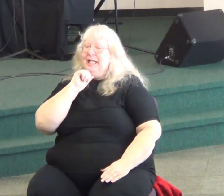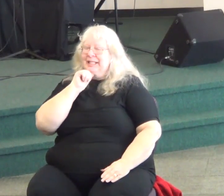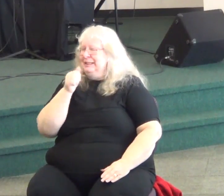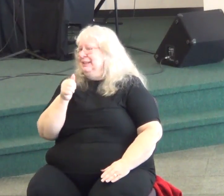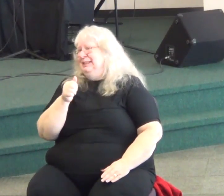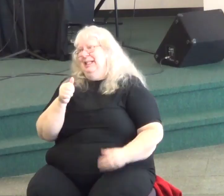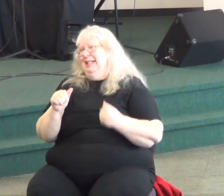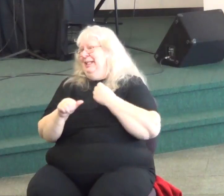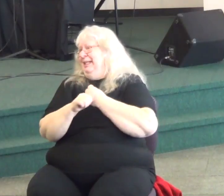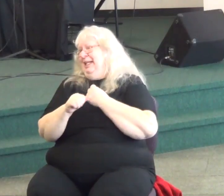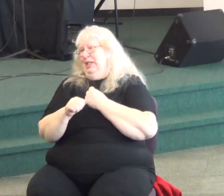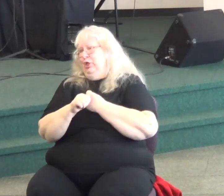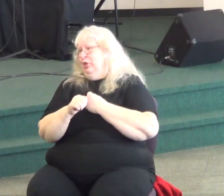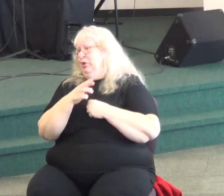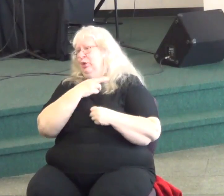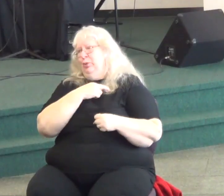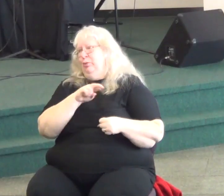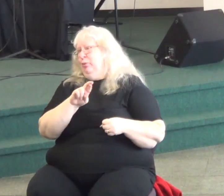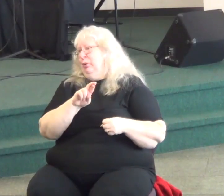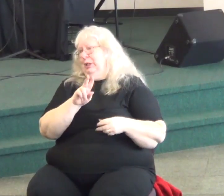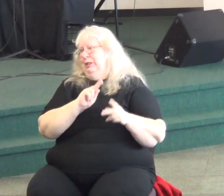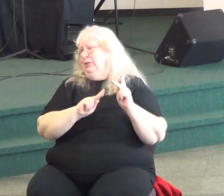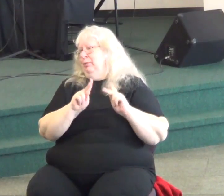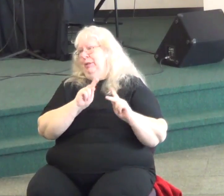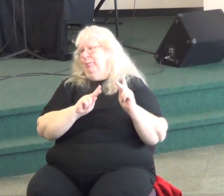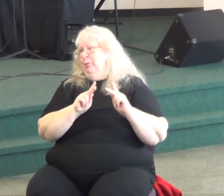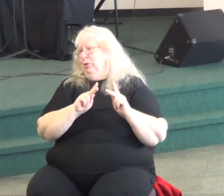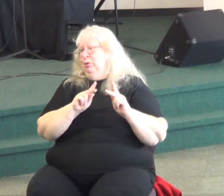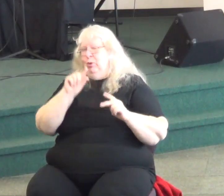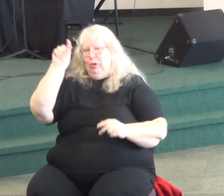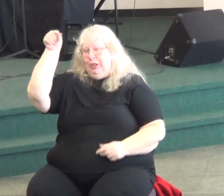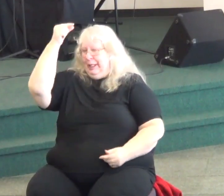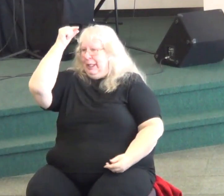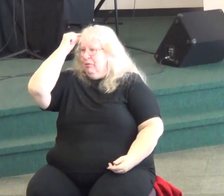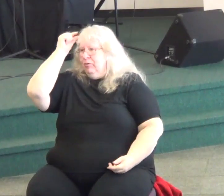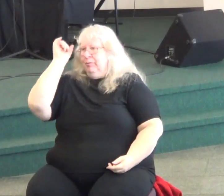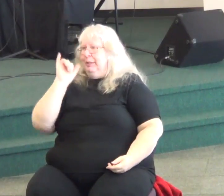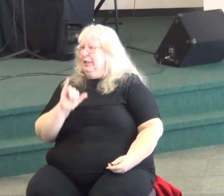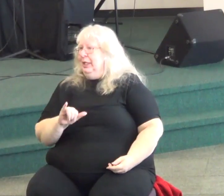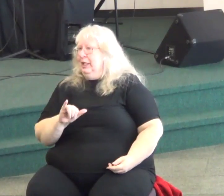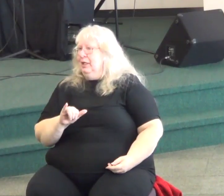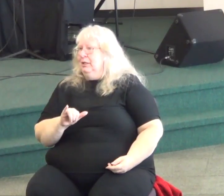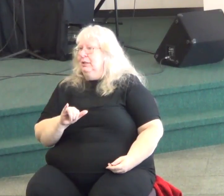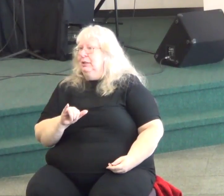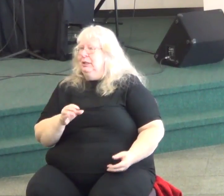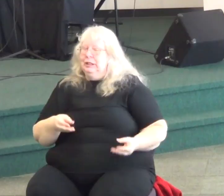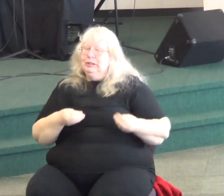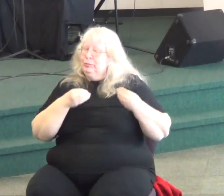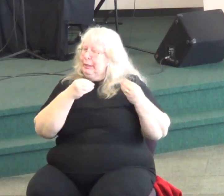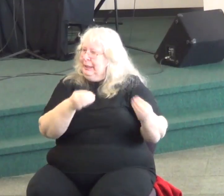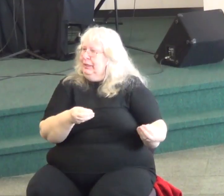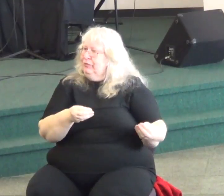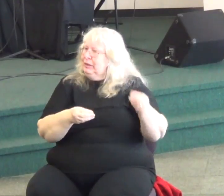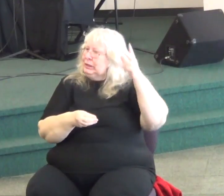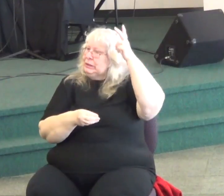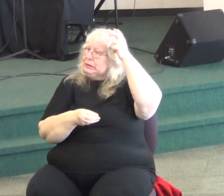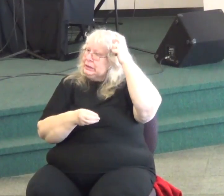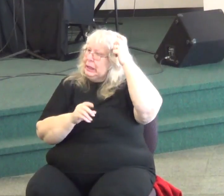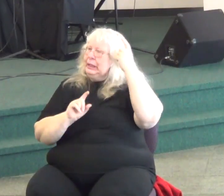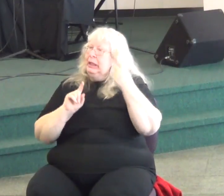intention of ruling this land. The authority had already been turned over to Satan till he comes back again.